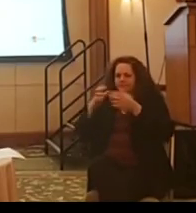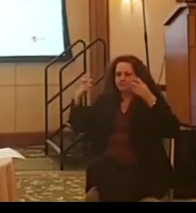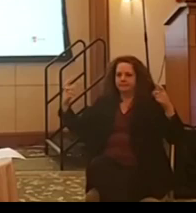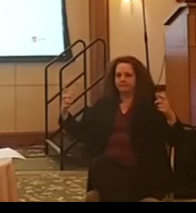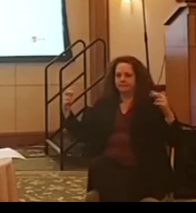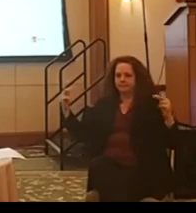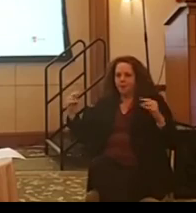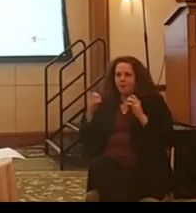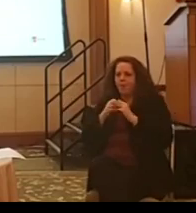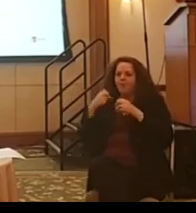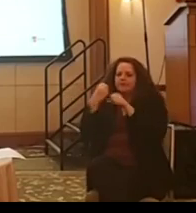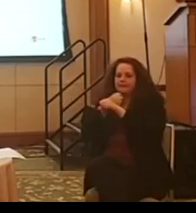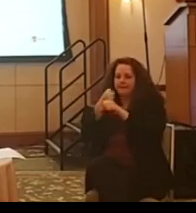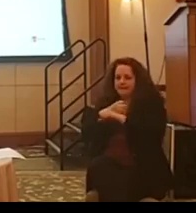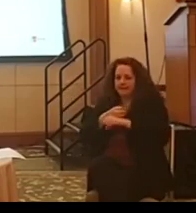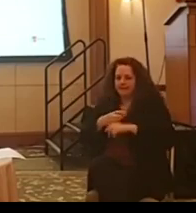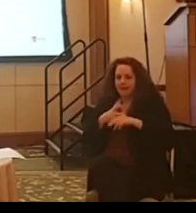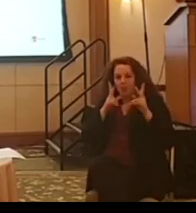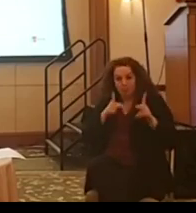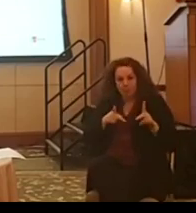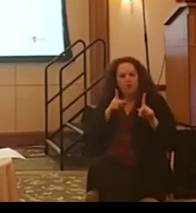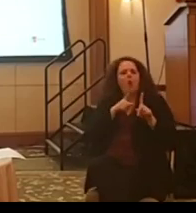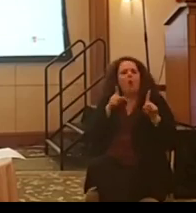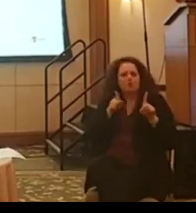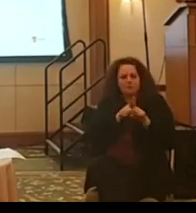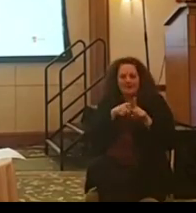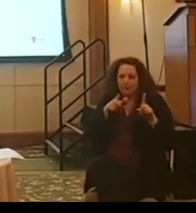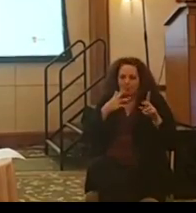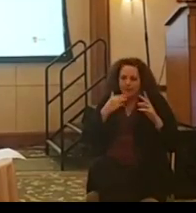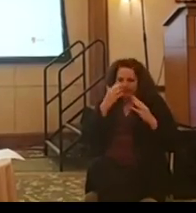a relationship to a population health kind of concept.